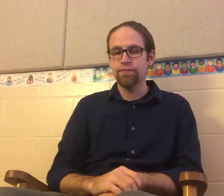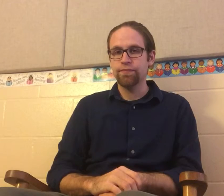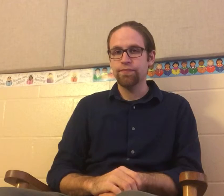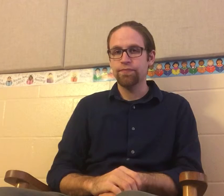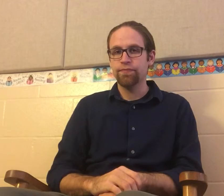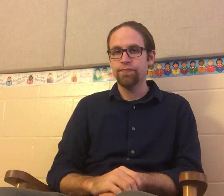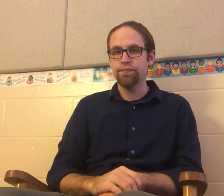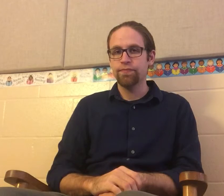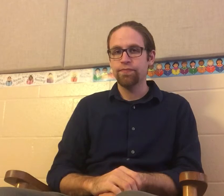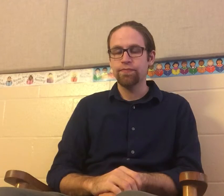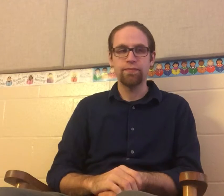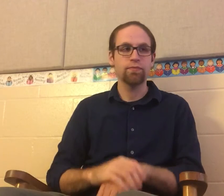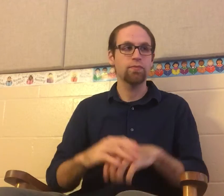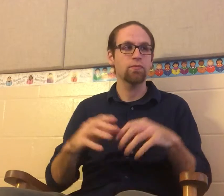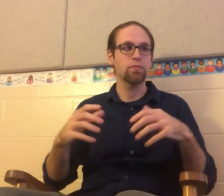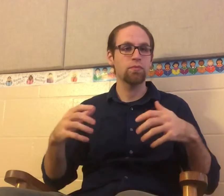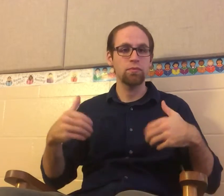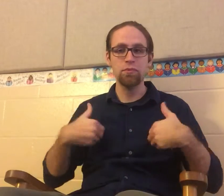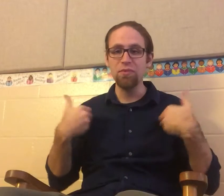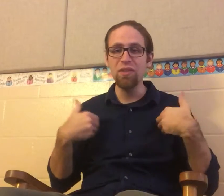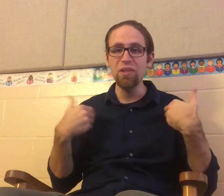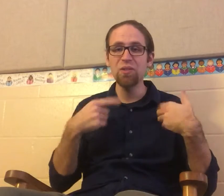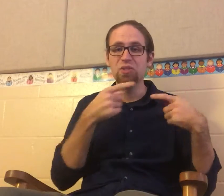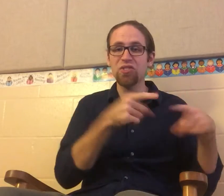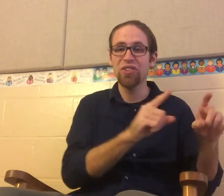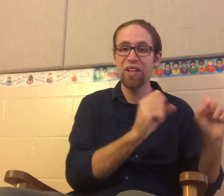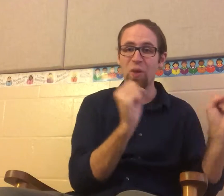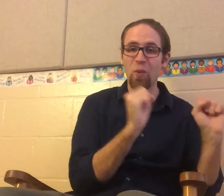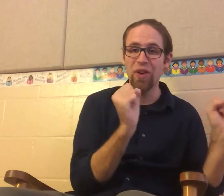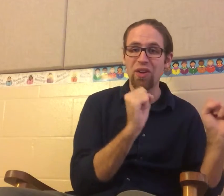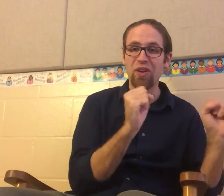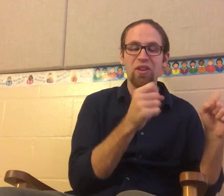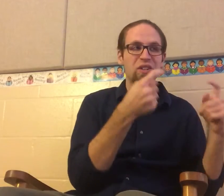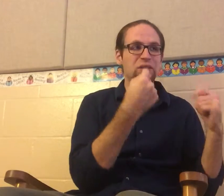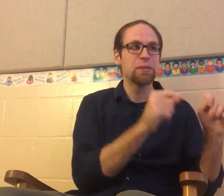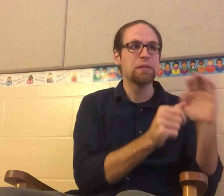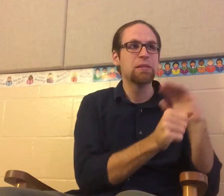Some animals, to avoid the winter chill, hibernate or migrate.